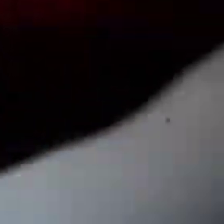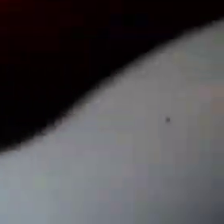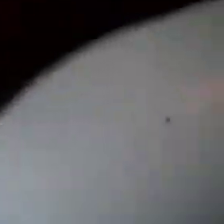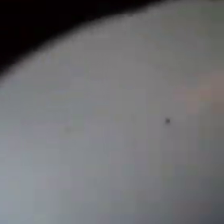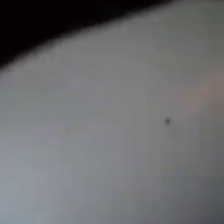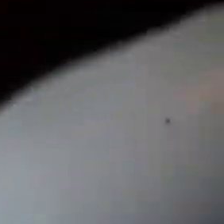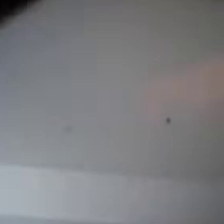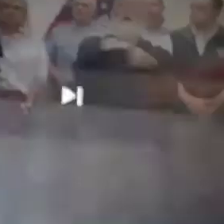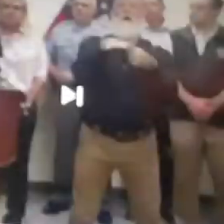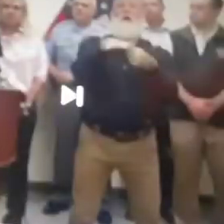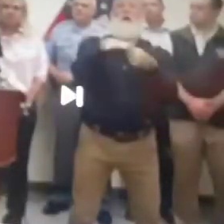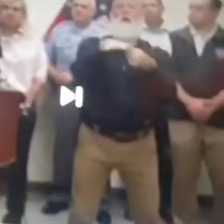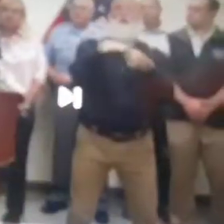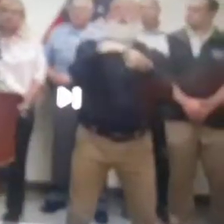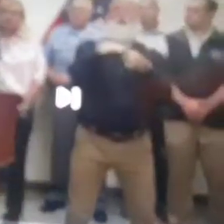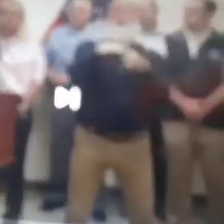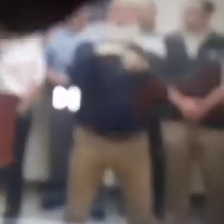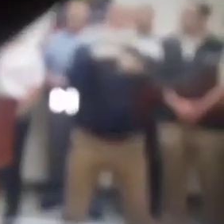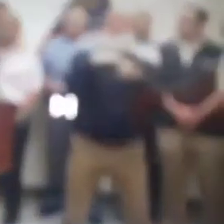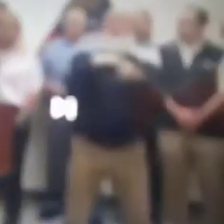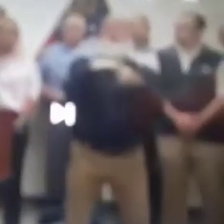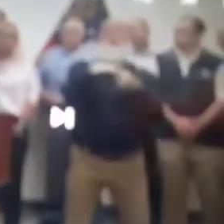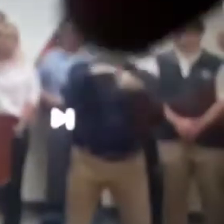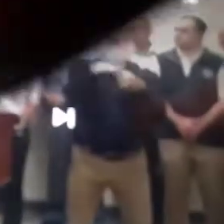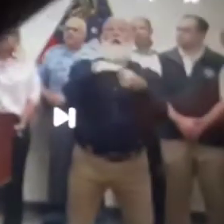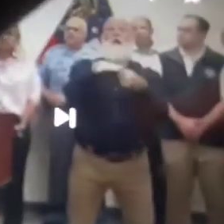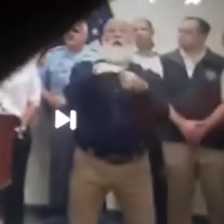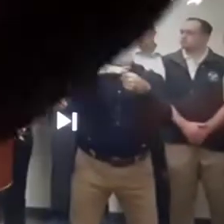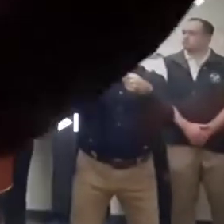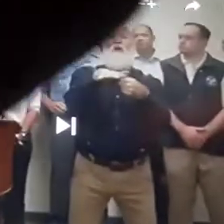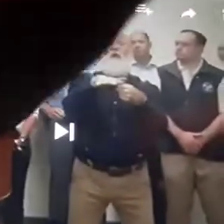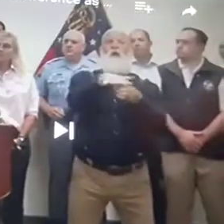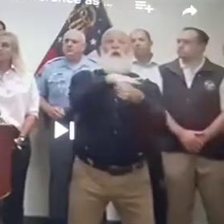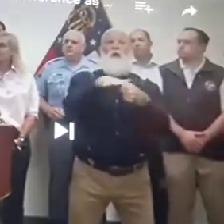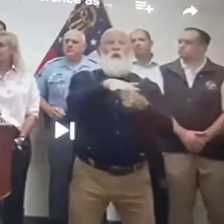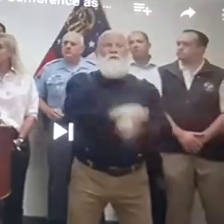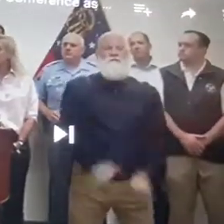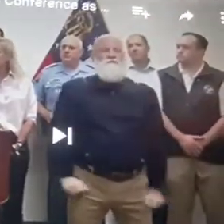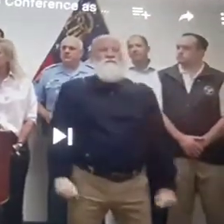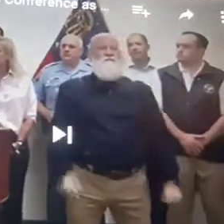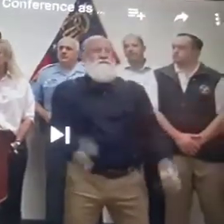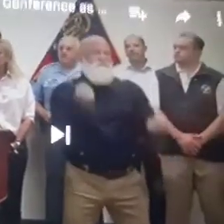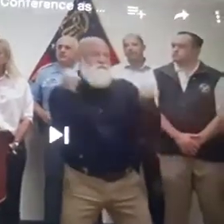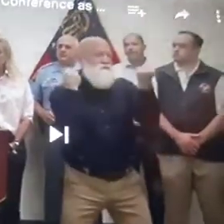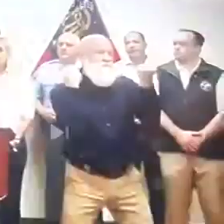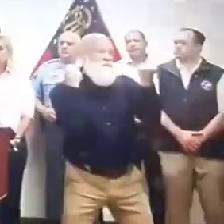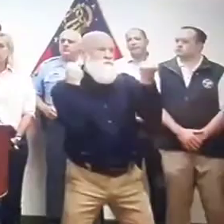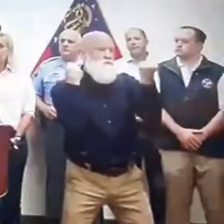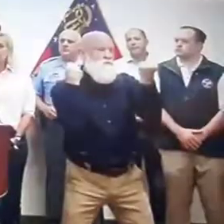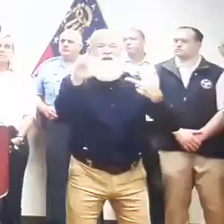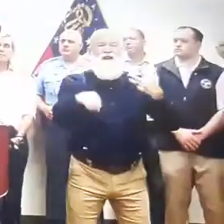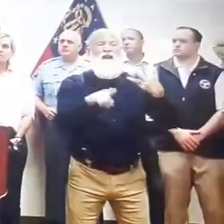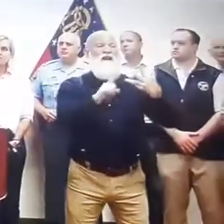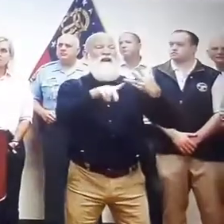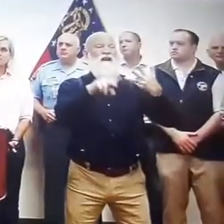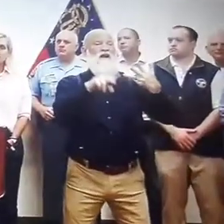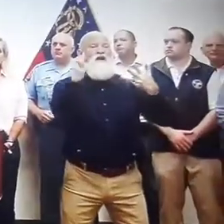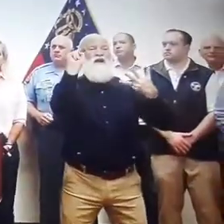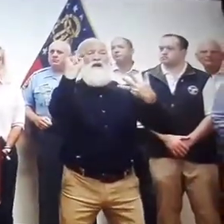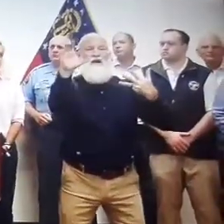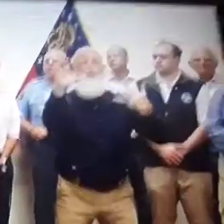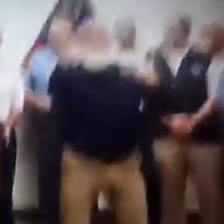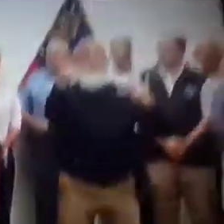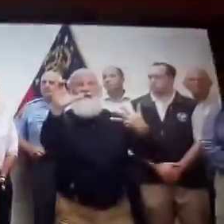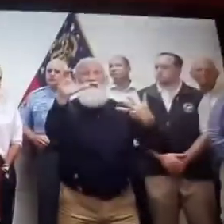what he's telling us. Sorry to put it on low quality. I don't know what's up with that. All right. Individuals that are prepared. Let me go back. Of